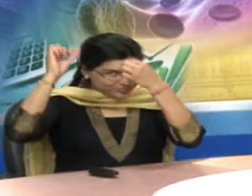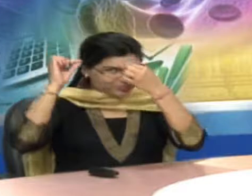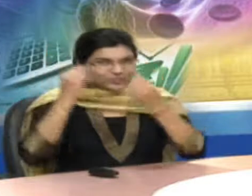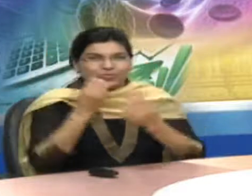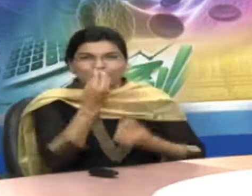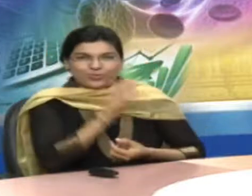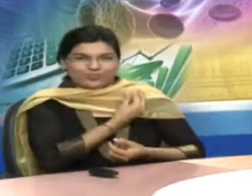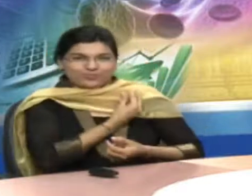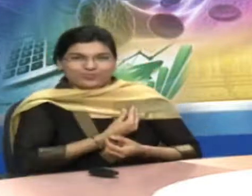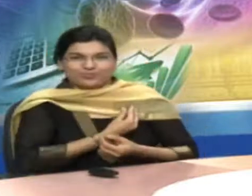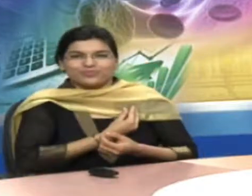say